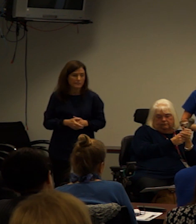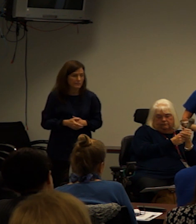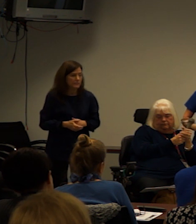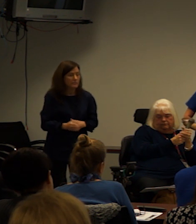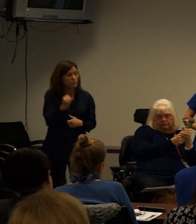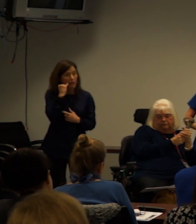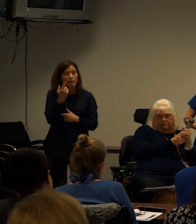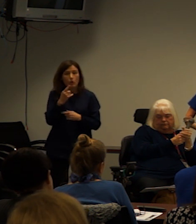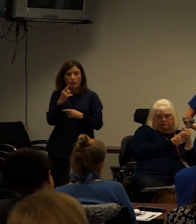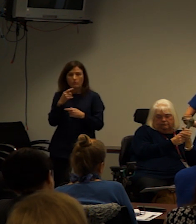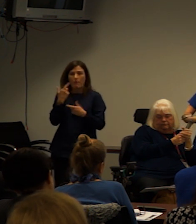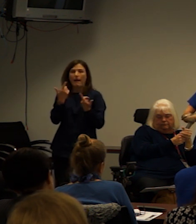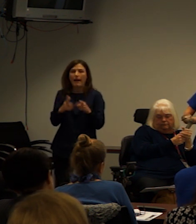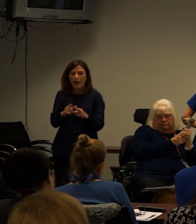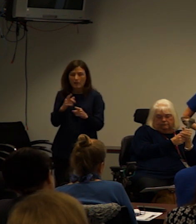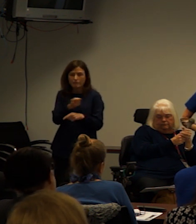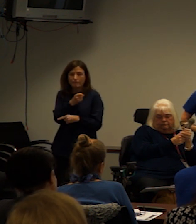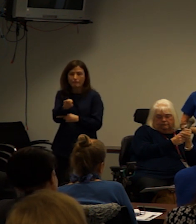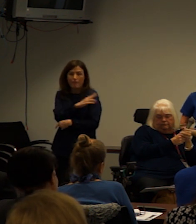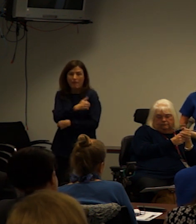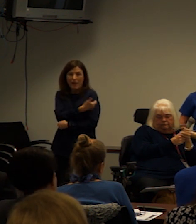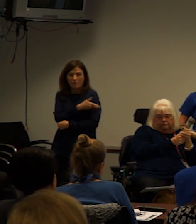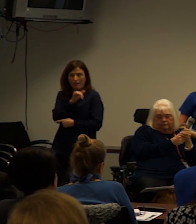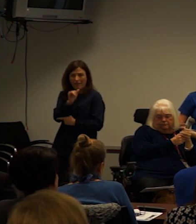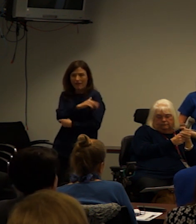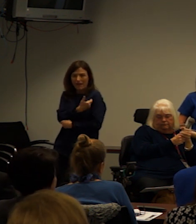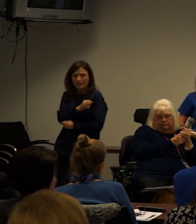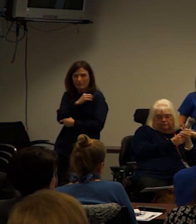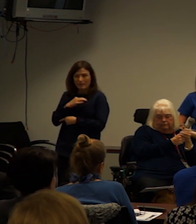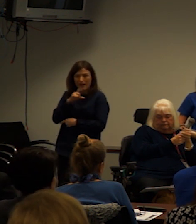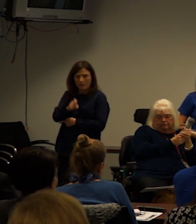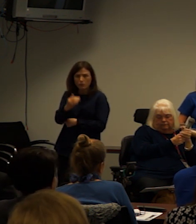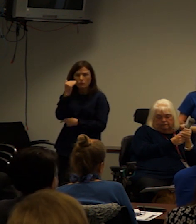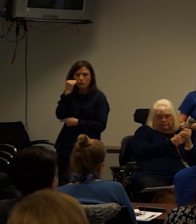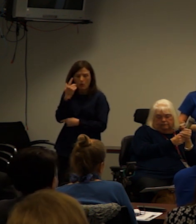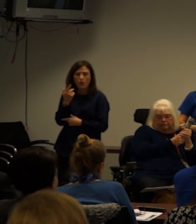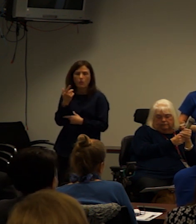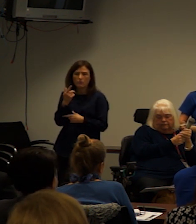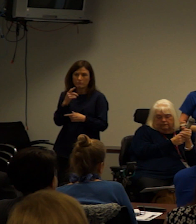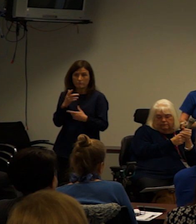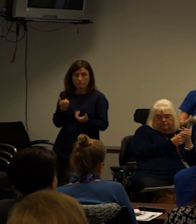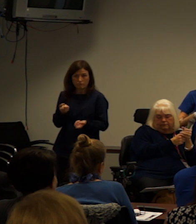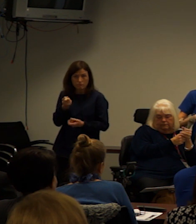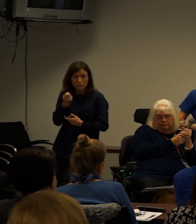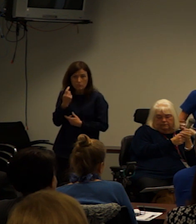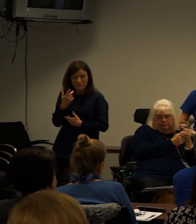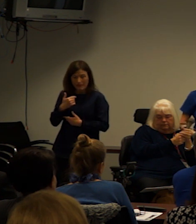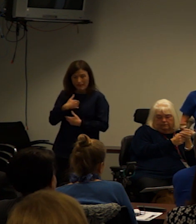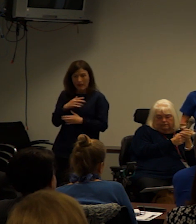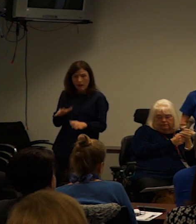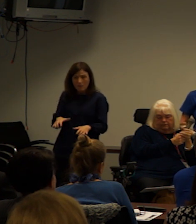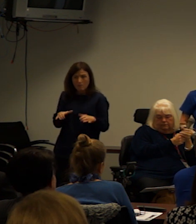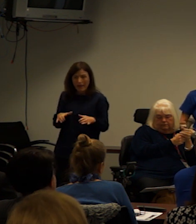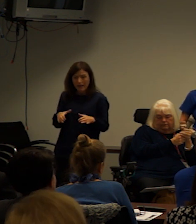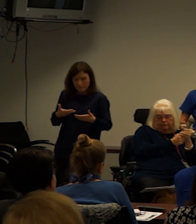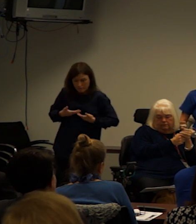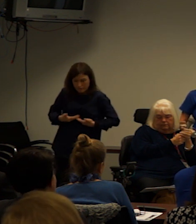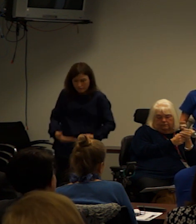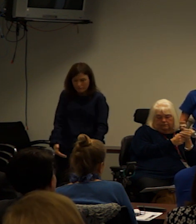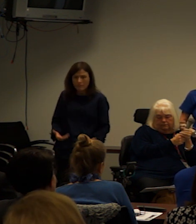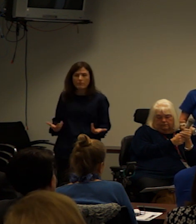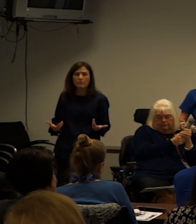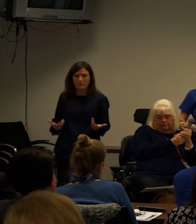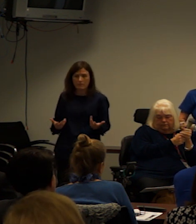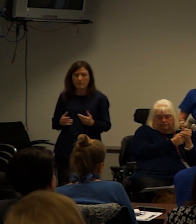Or if you end up in a hospital, that hospital staff needs to know, look, I'm paralyzed from the waist